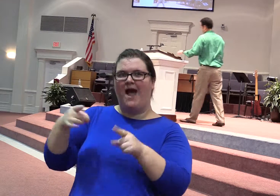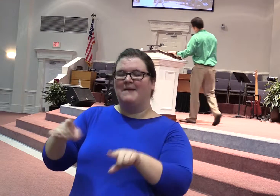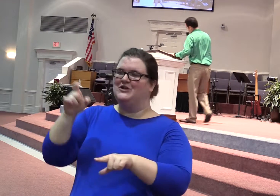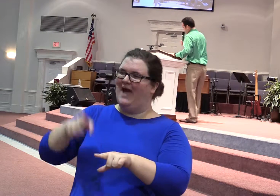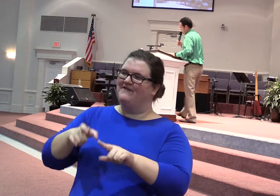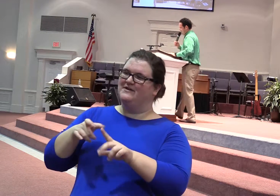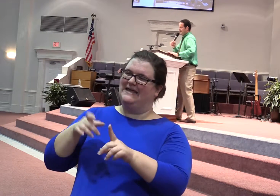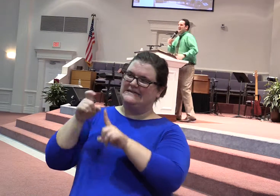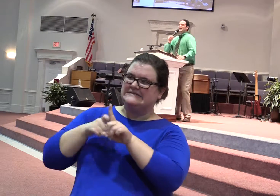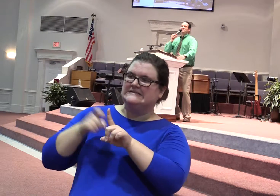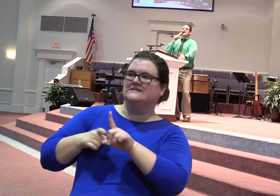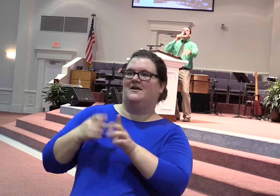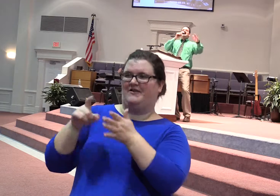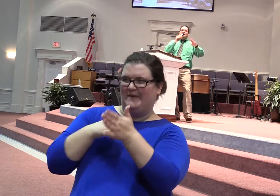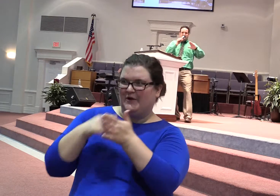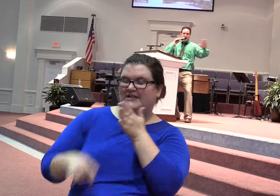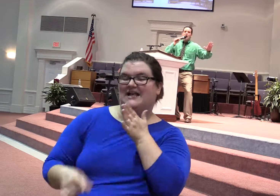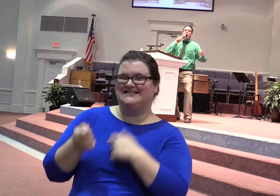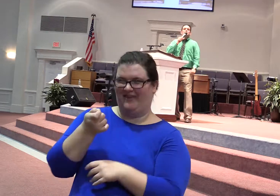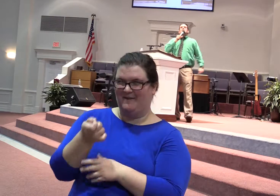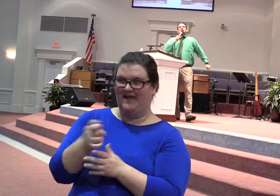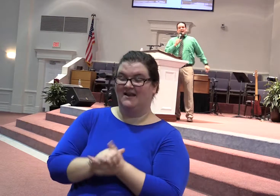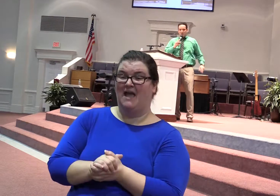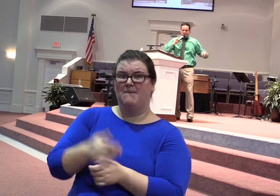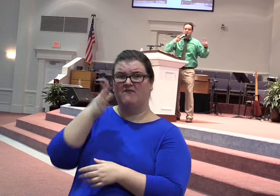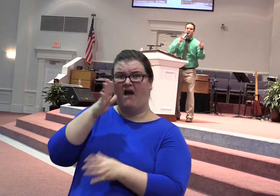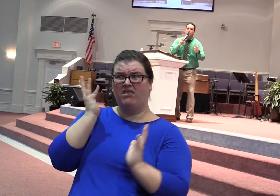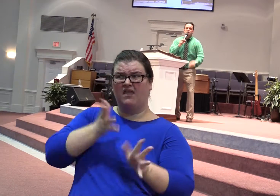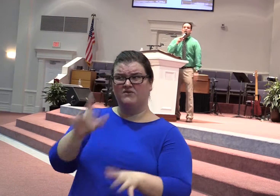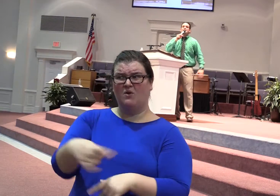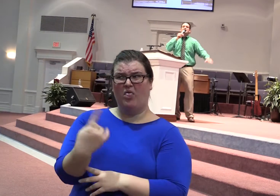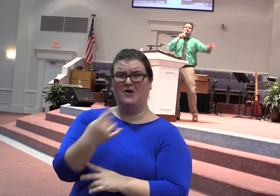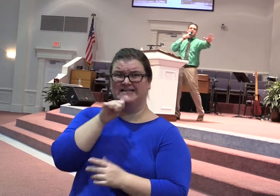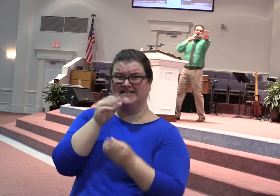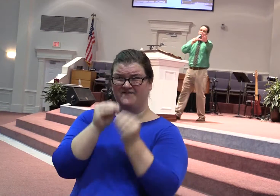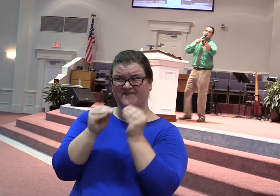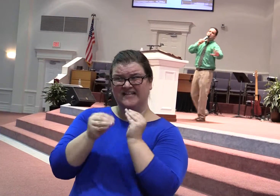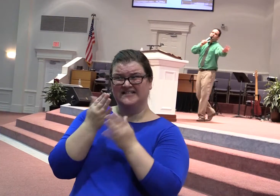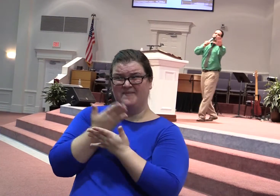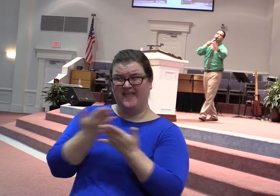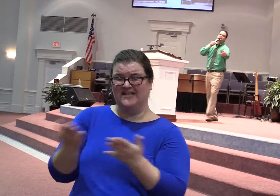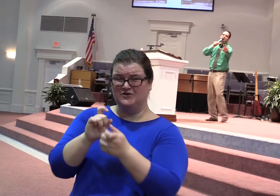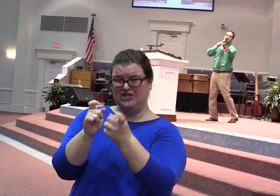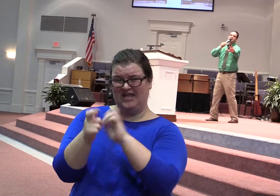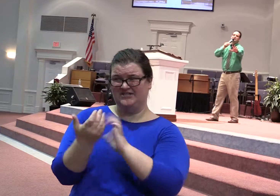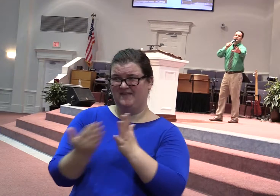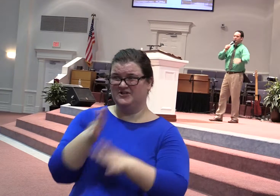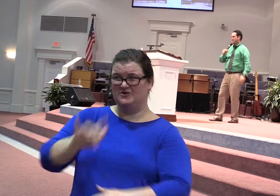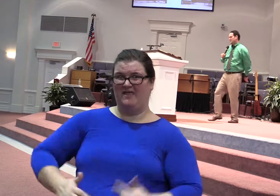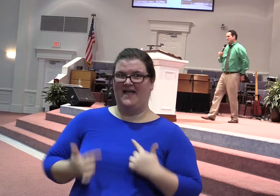pruned. Right. Hallelujah. And if God leaves you alone and doesn't prune you, that means you're not producing.